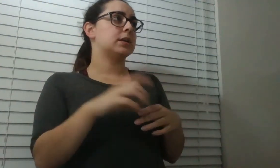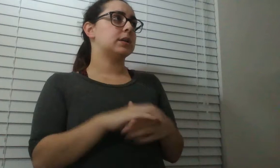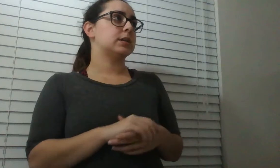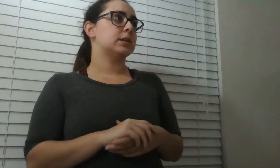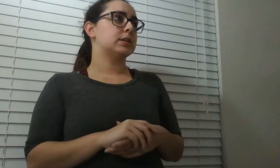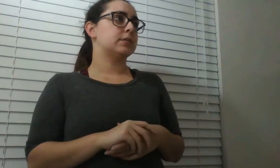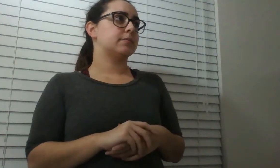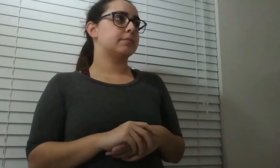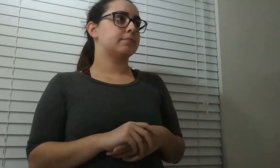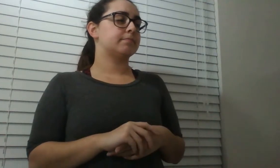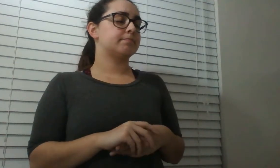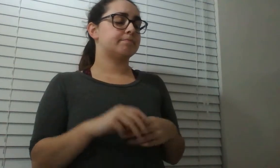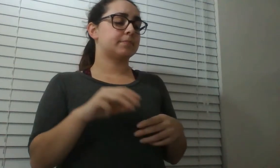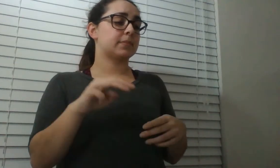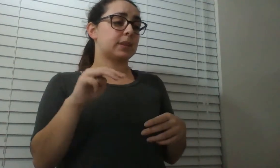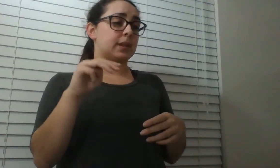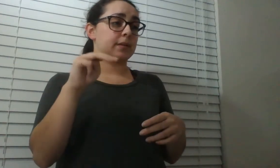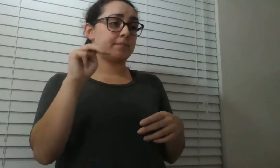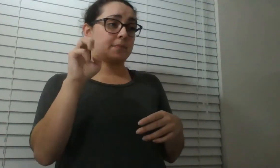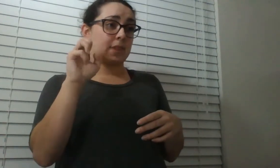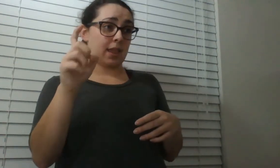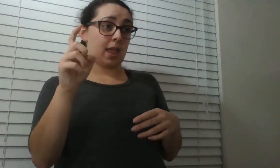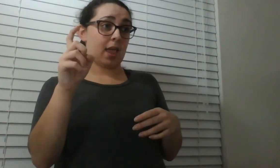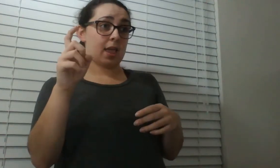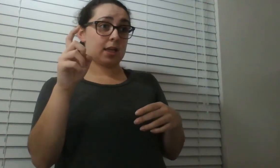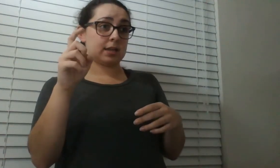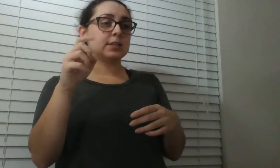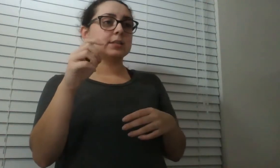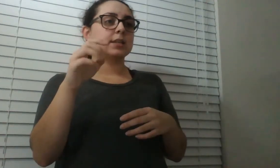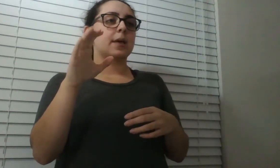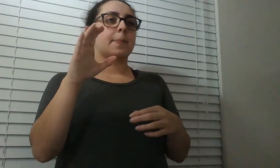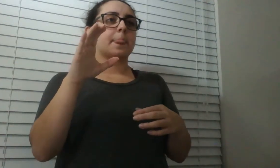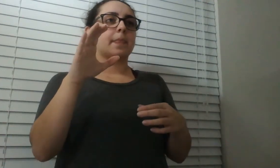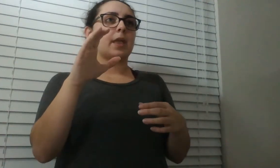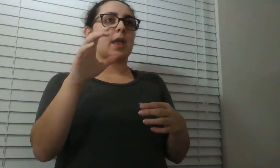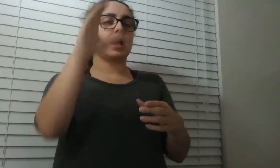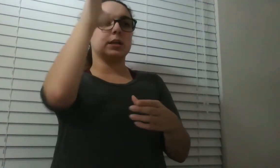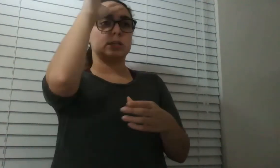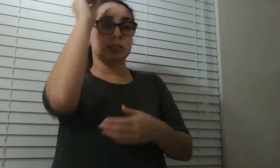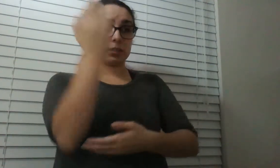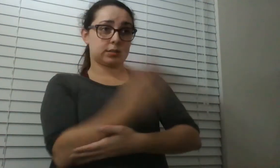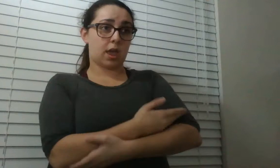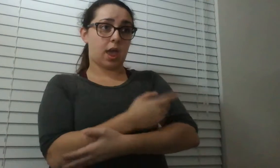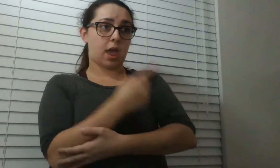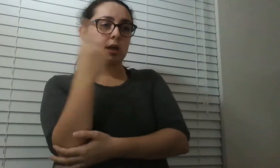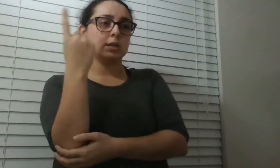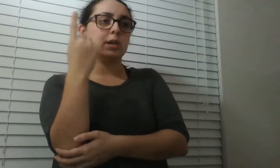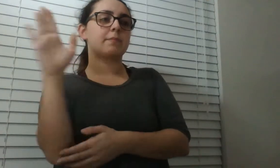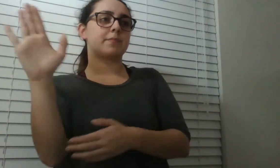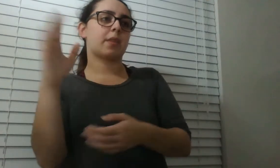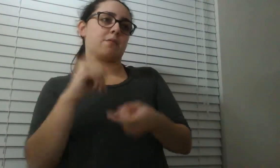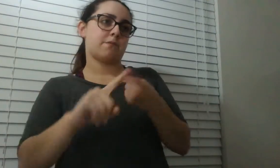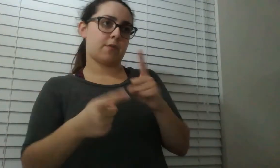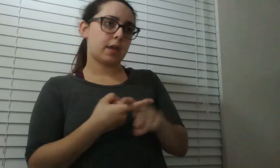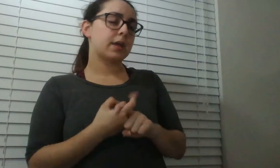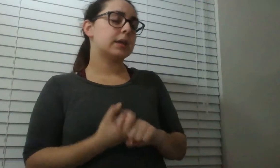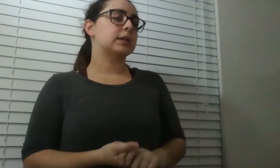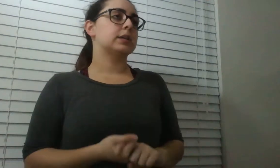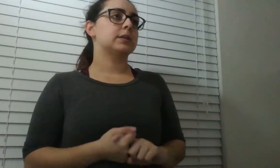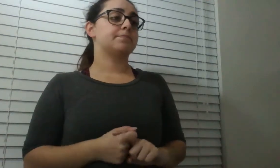lives down the street. So we do 1.5 tablespoons in each. Yeah. He's 8,